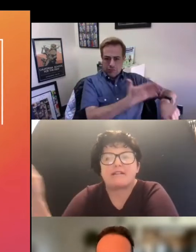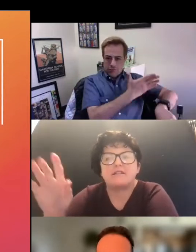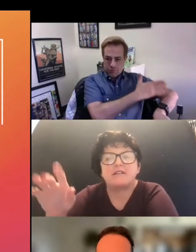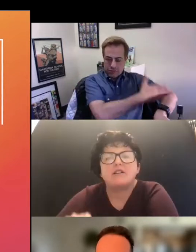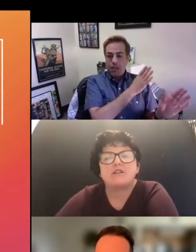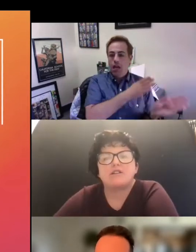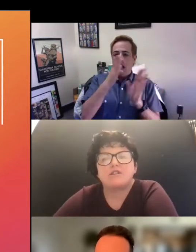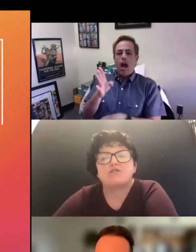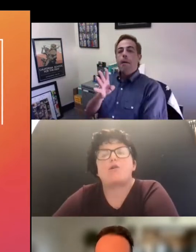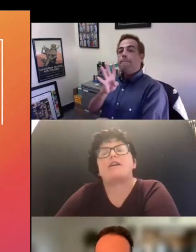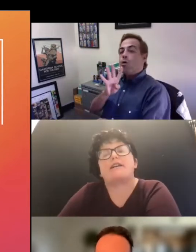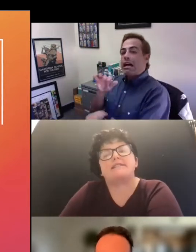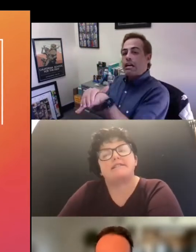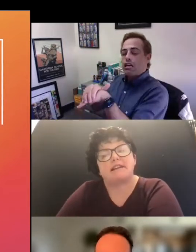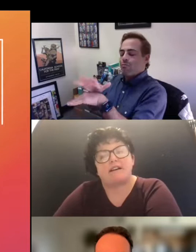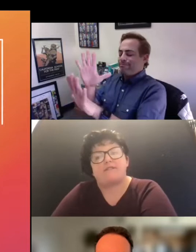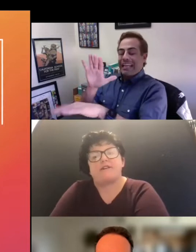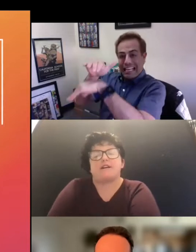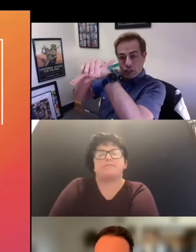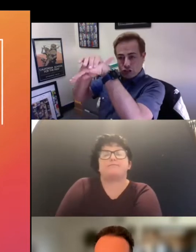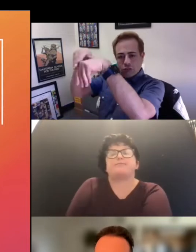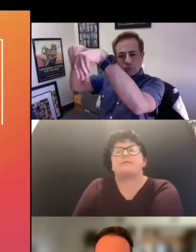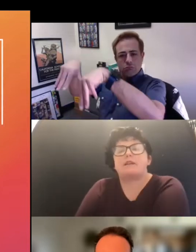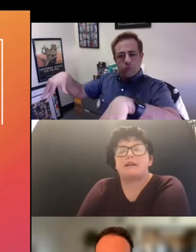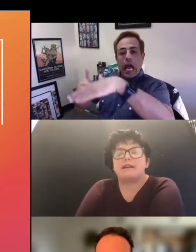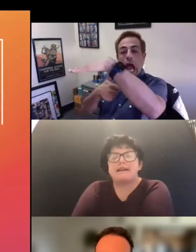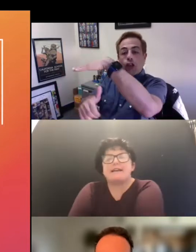Okay. So our idea of